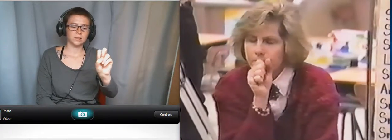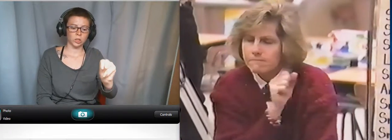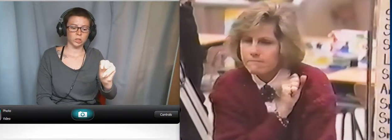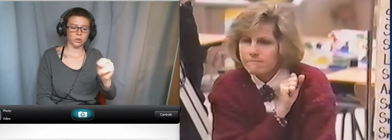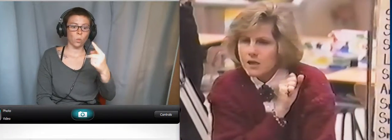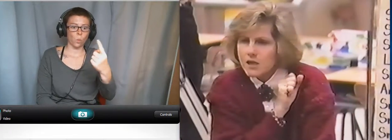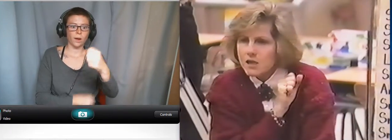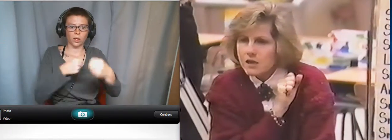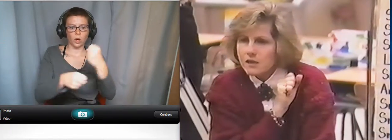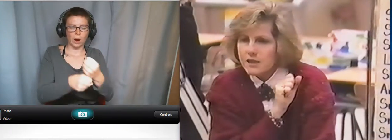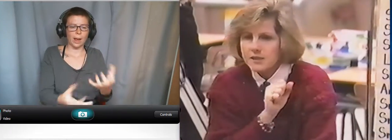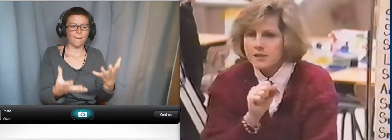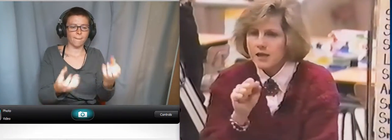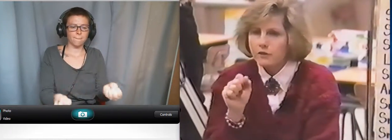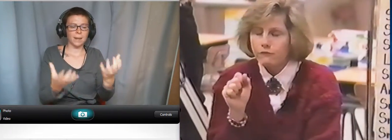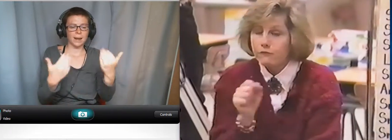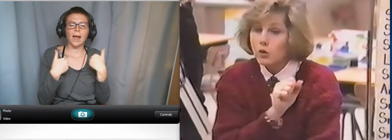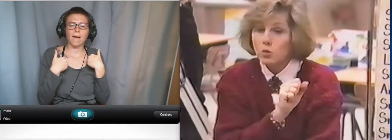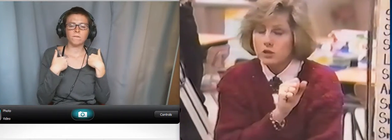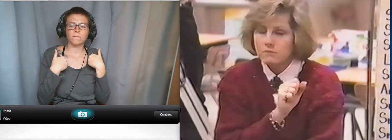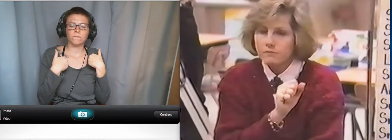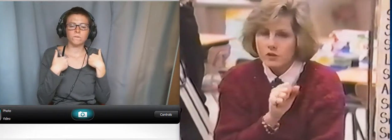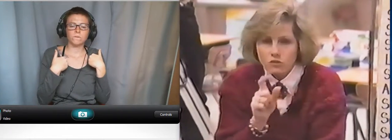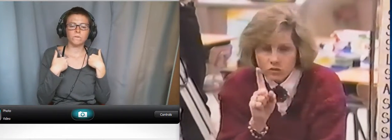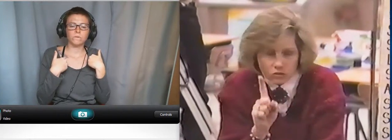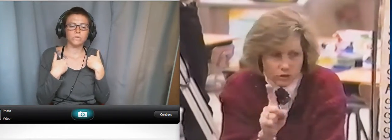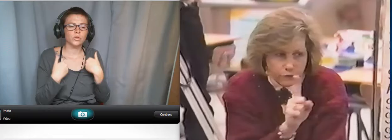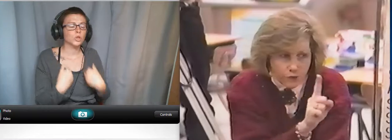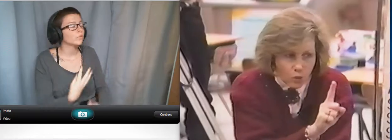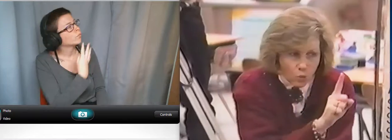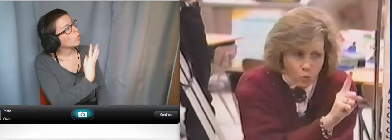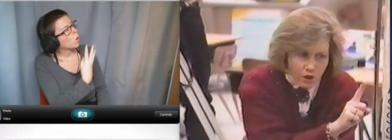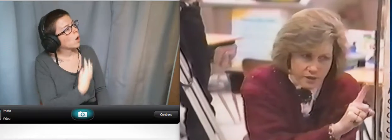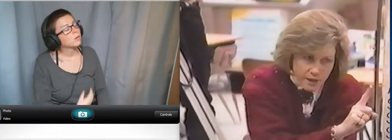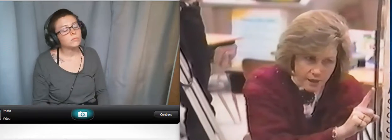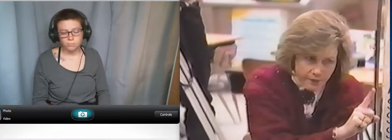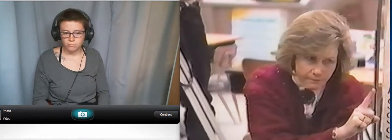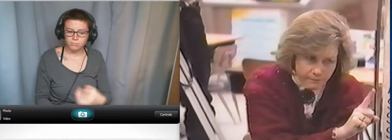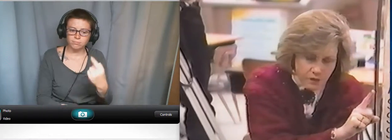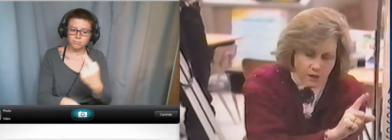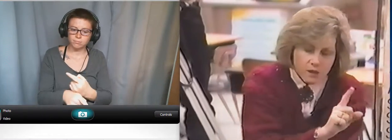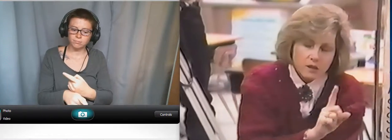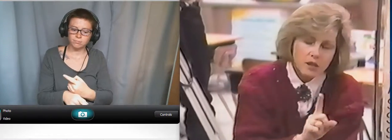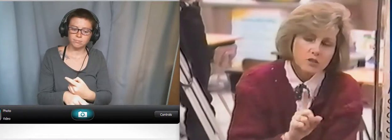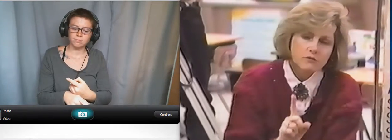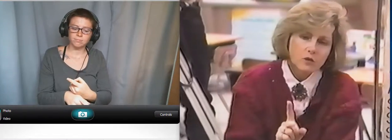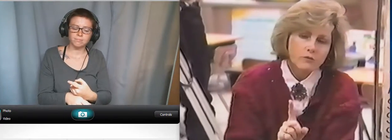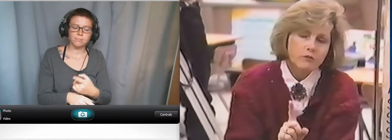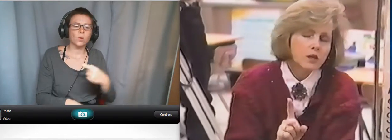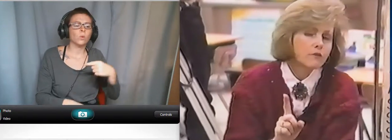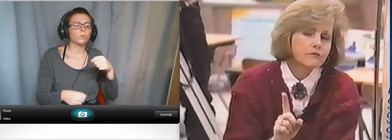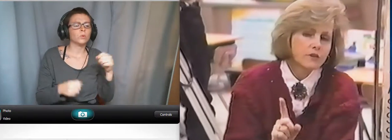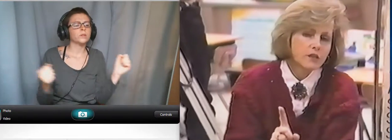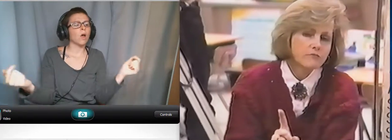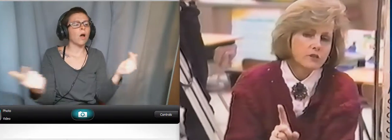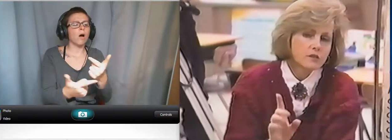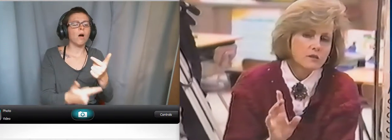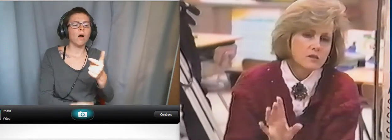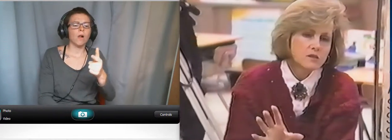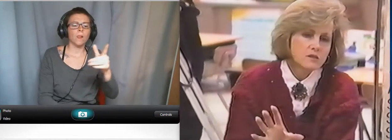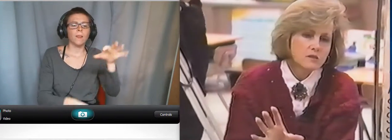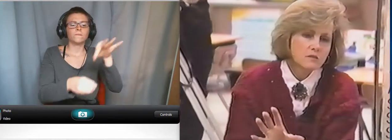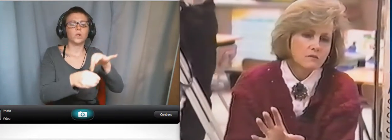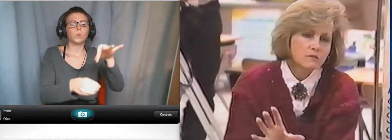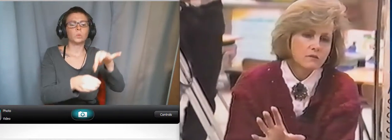see. Let's take a vote. You can only vote one time. Let's vote for our